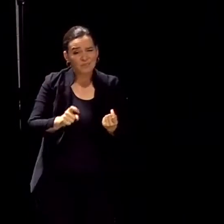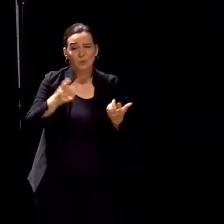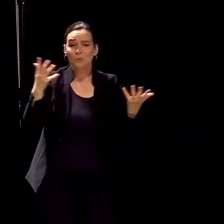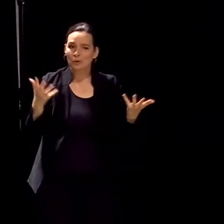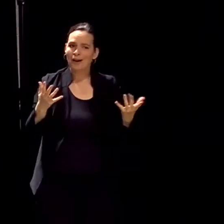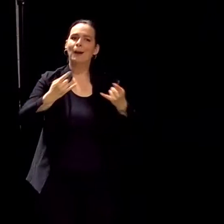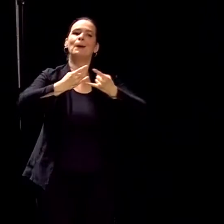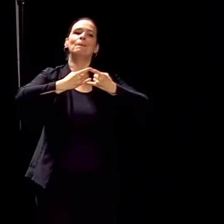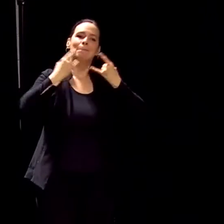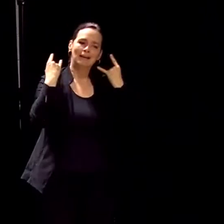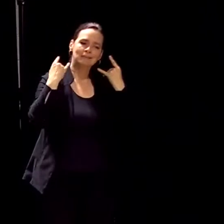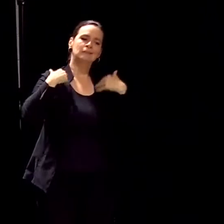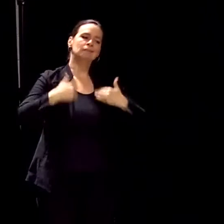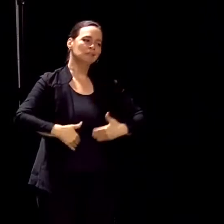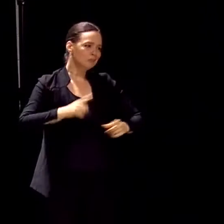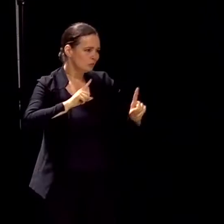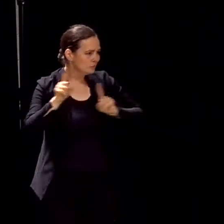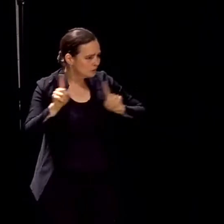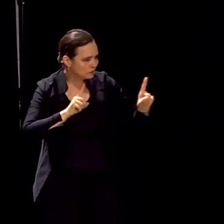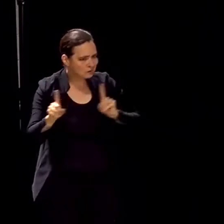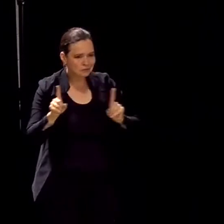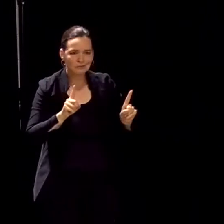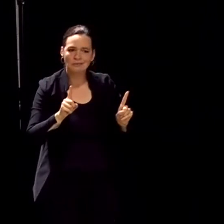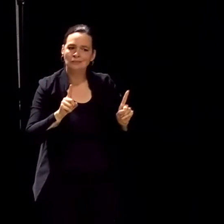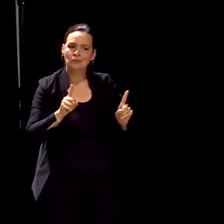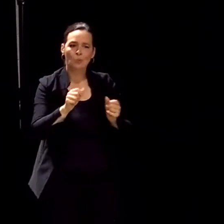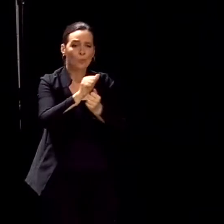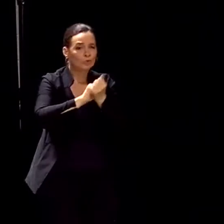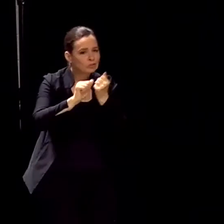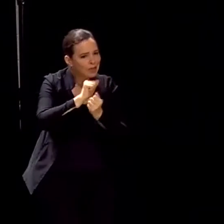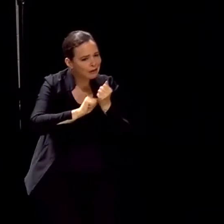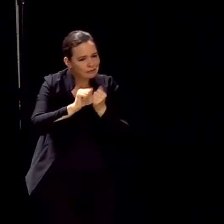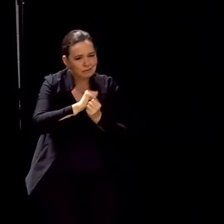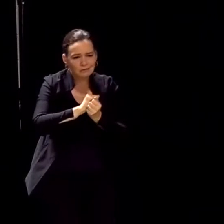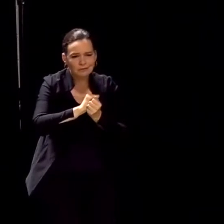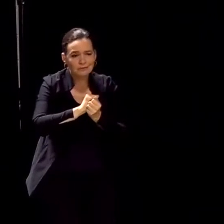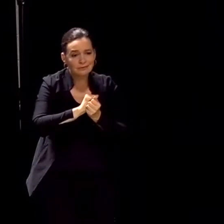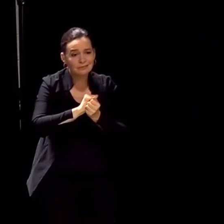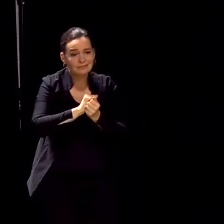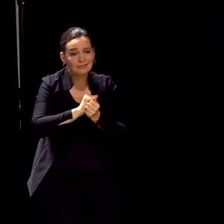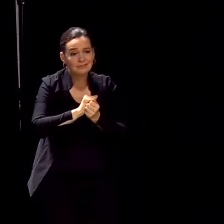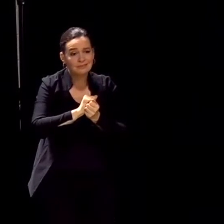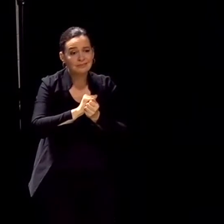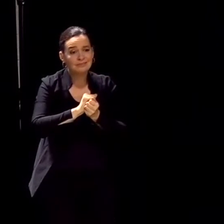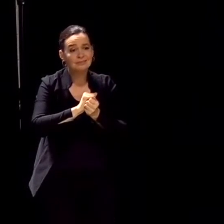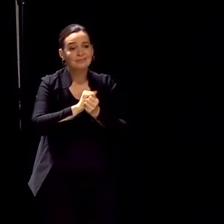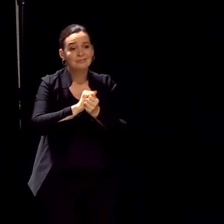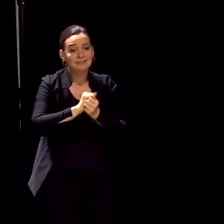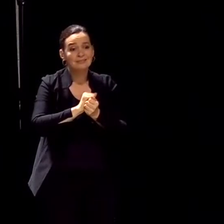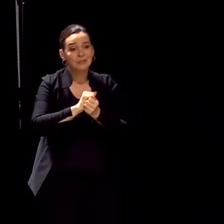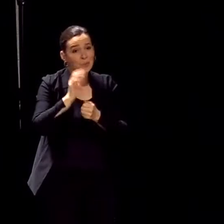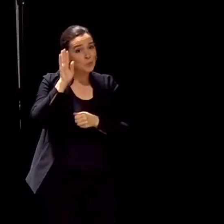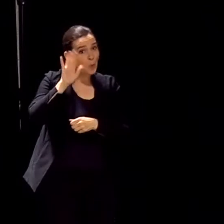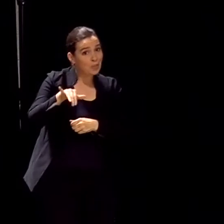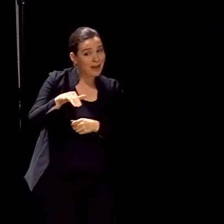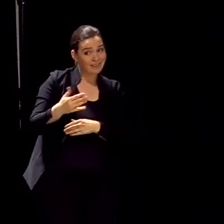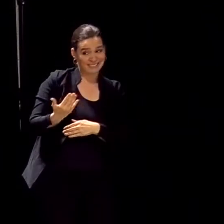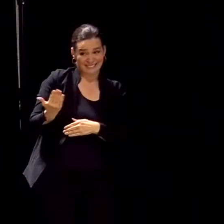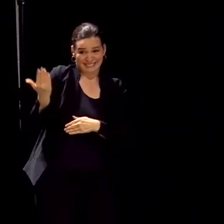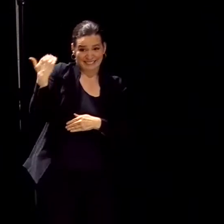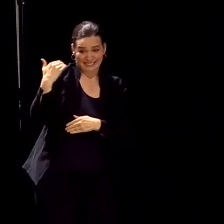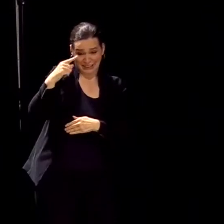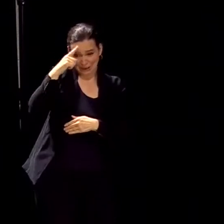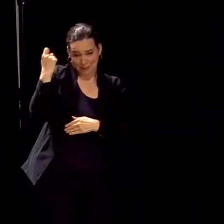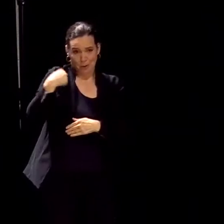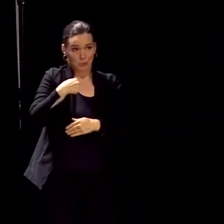already. We now have the light at the end of the tunnel. We know it's there. We know things are going to get better. We got to dig in. And if we do that